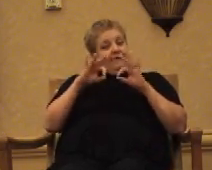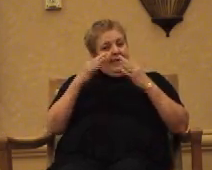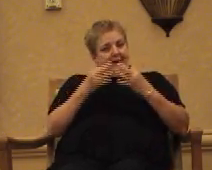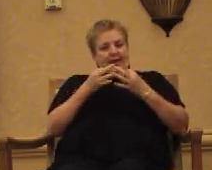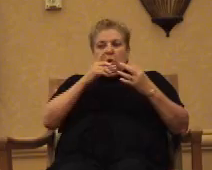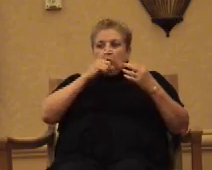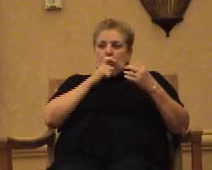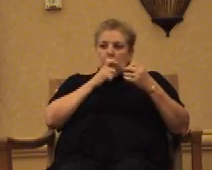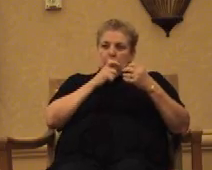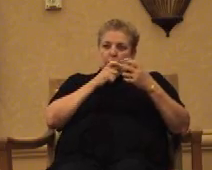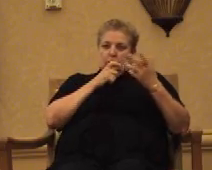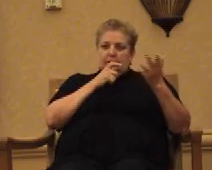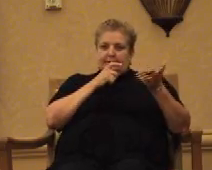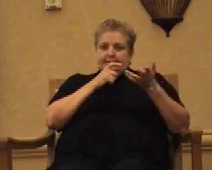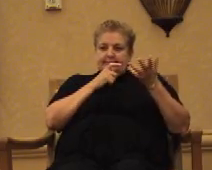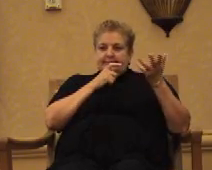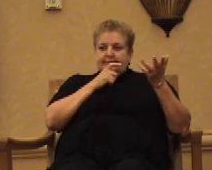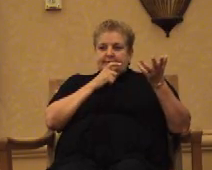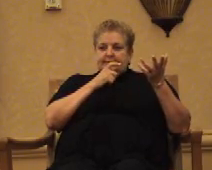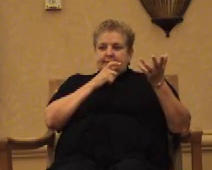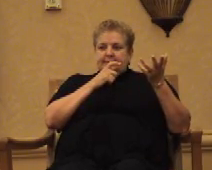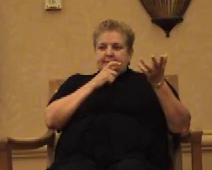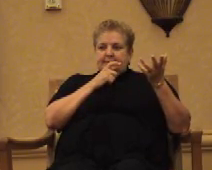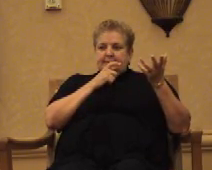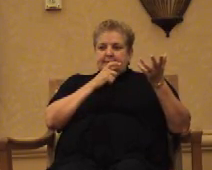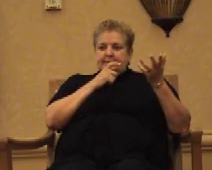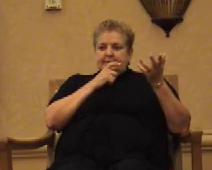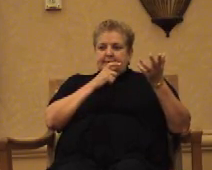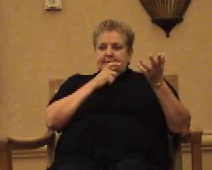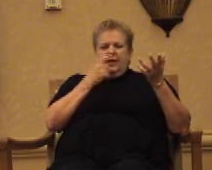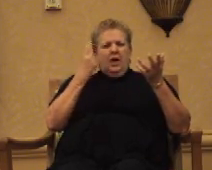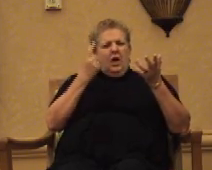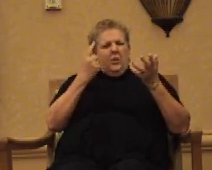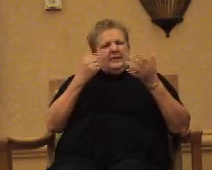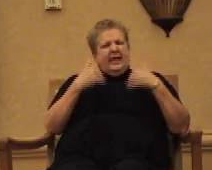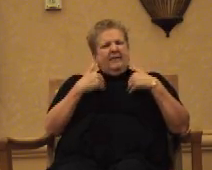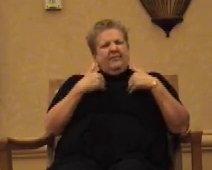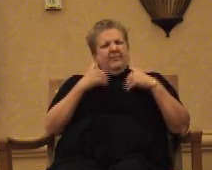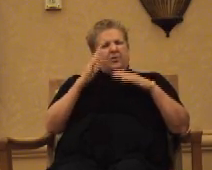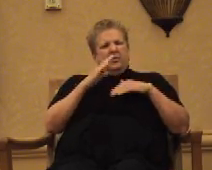who, I always have trouble telling this in a coherent way, but